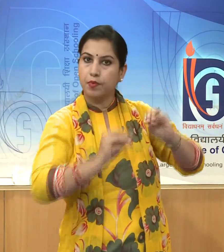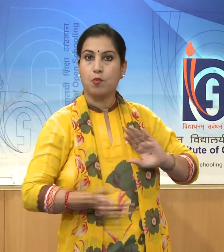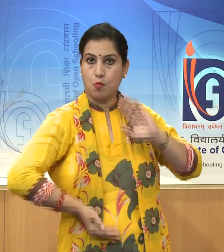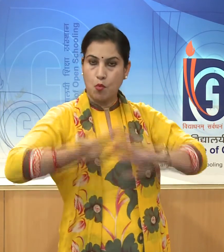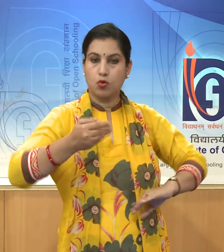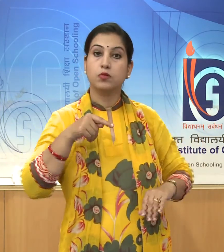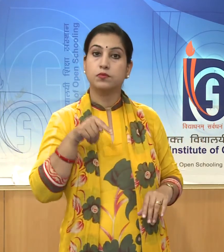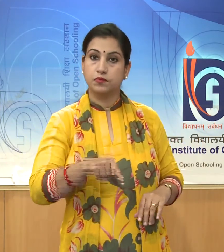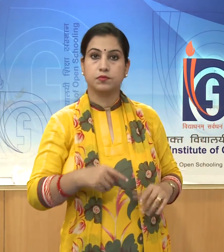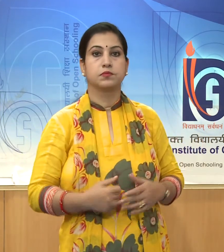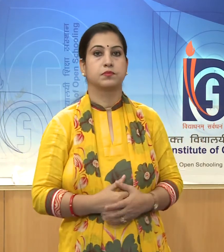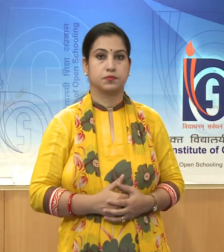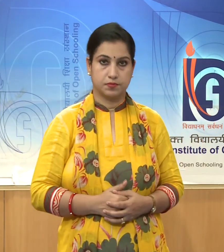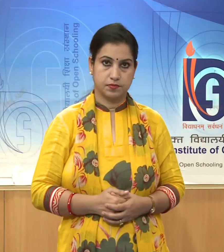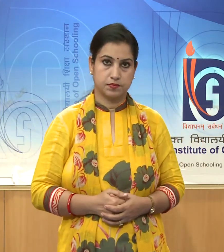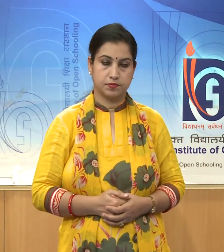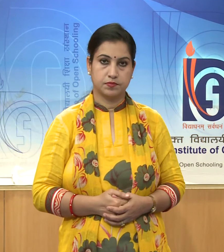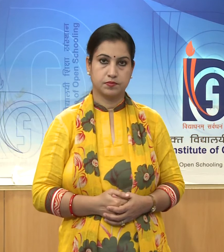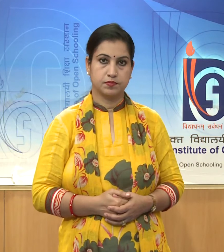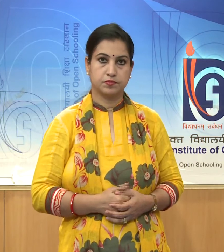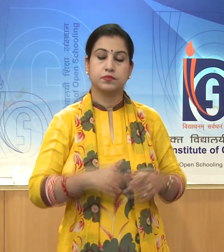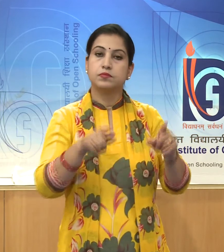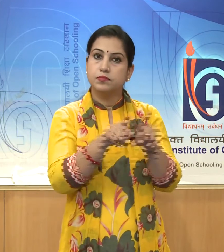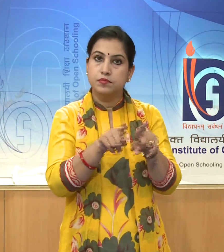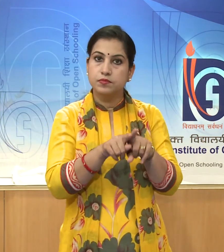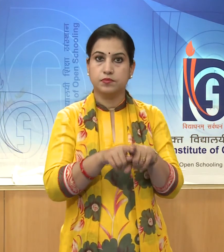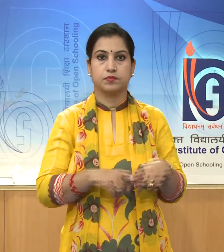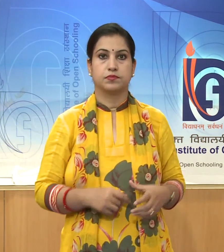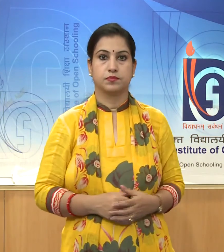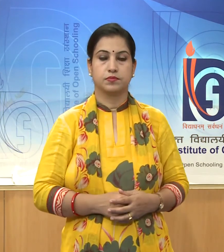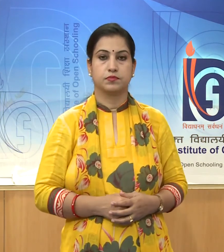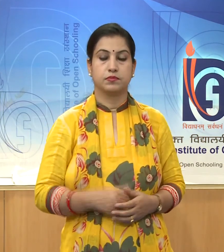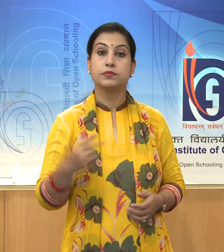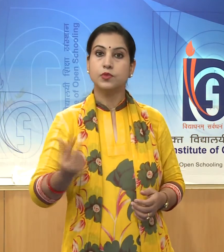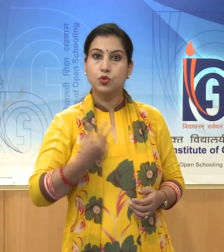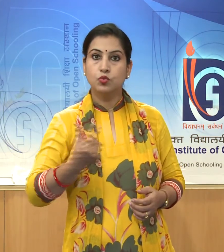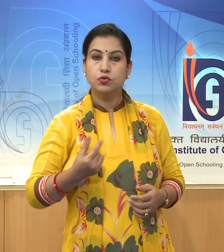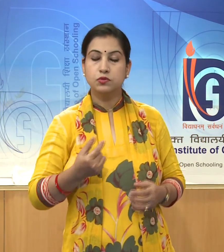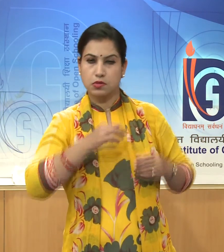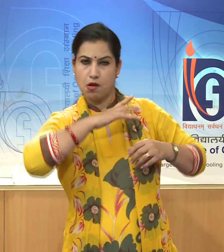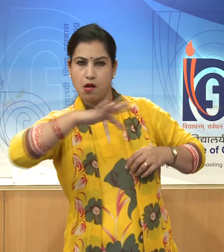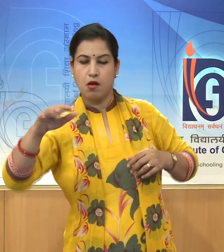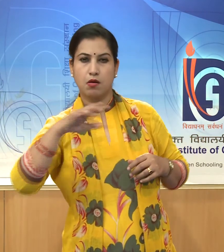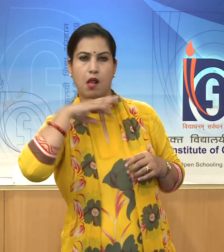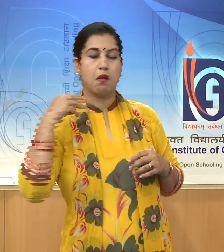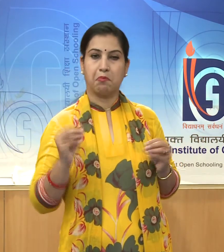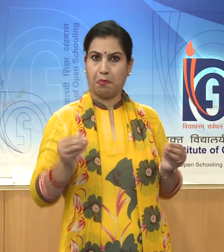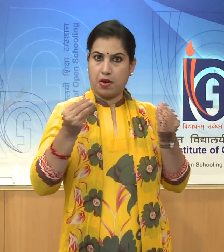sense of volume, and use of vibrant colors.